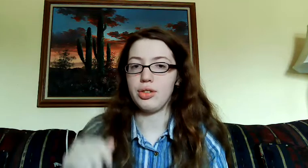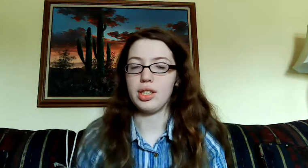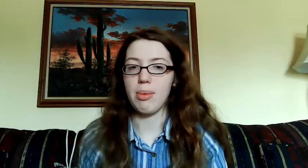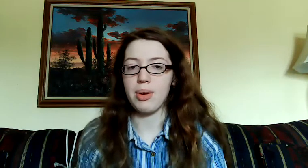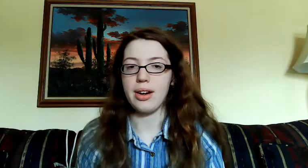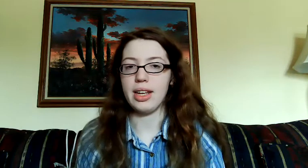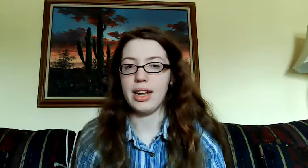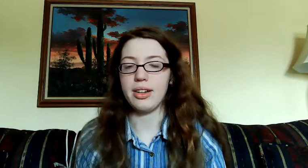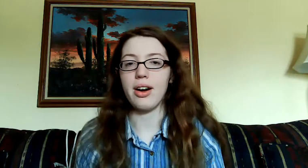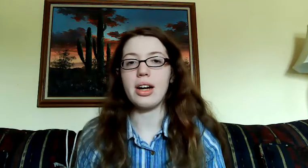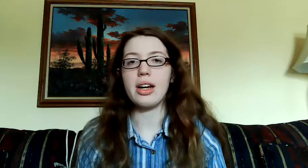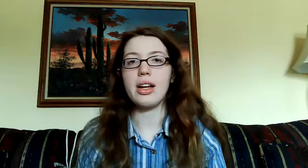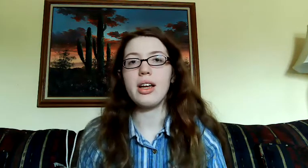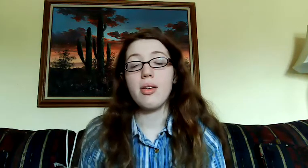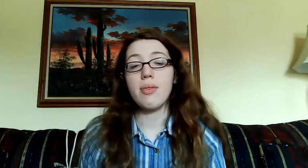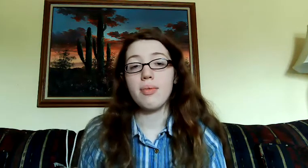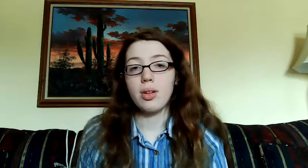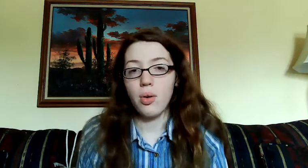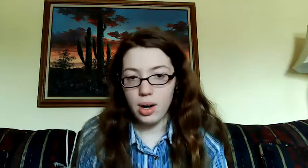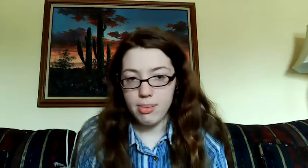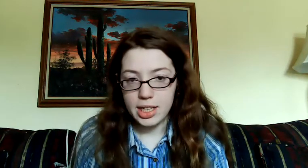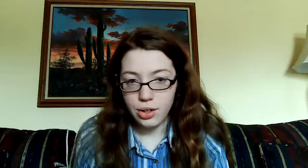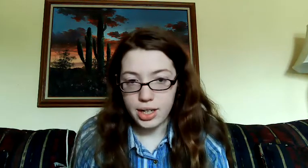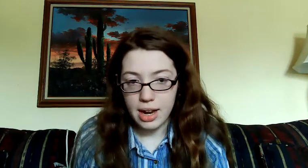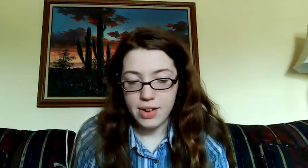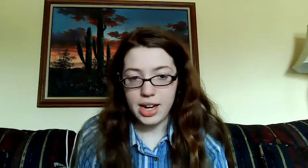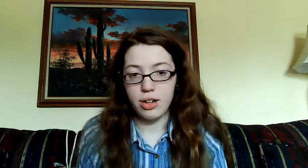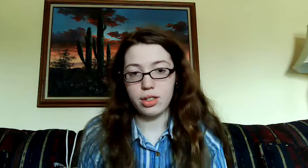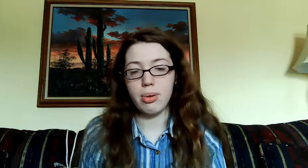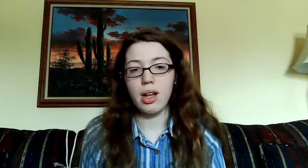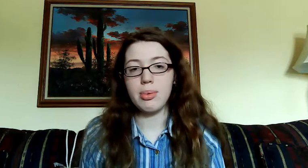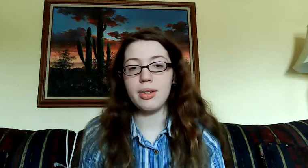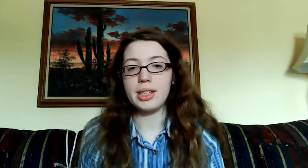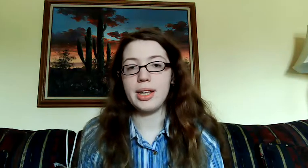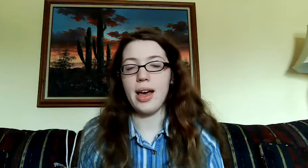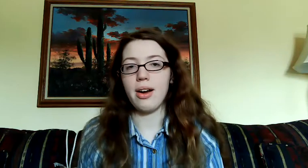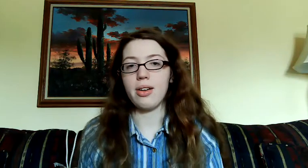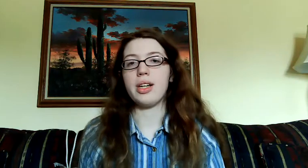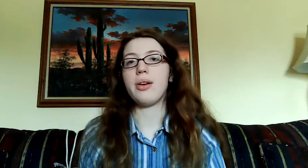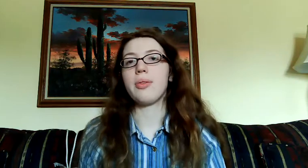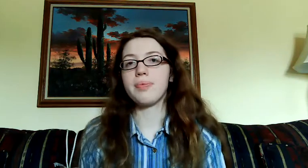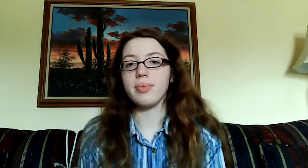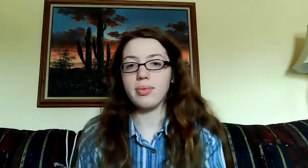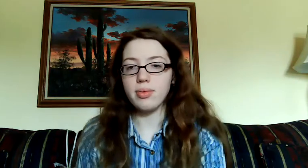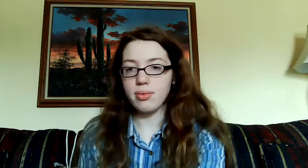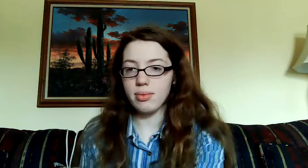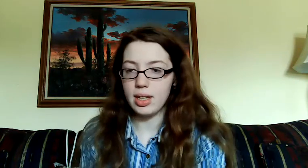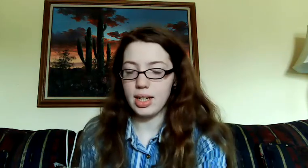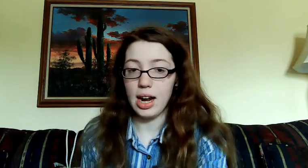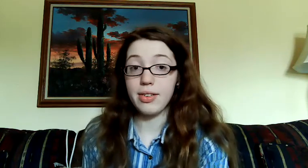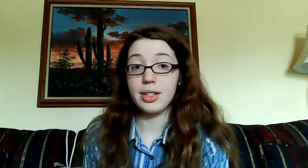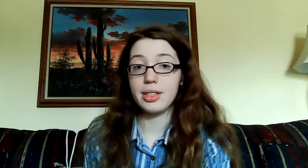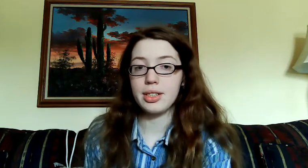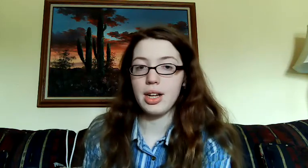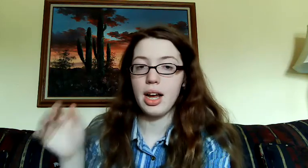somewhere in the end card, or my storytime videos. I'll probably put a link to that also. You know, I reuse them